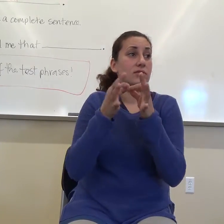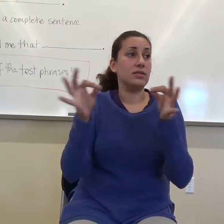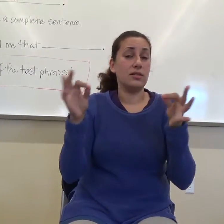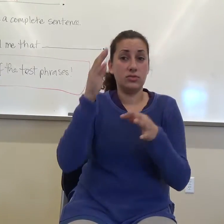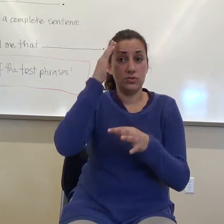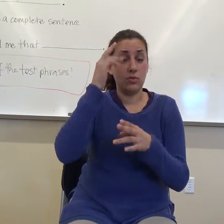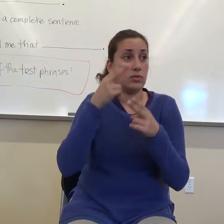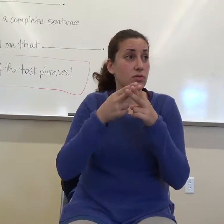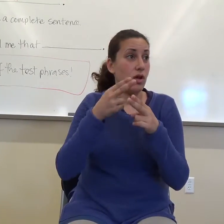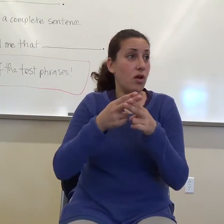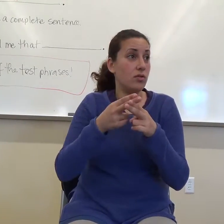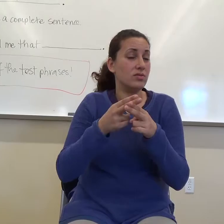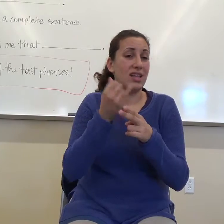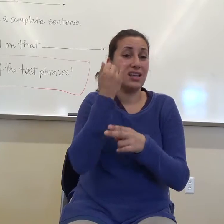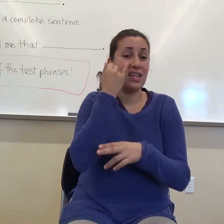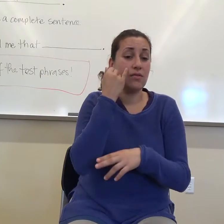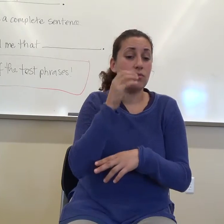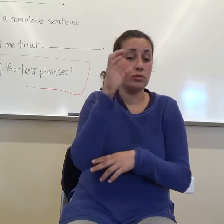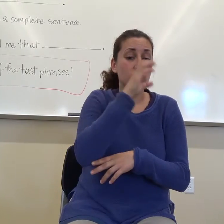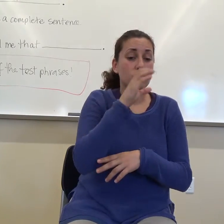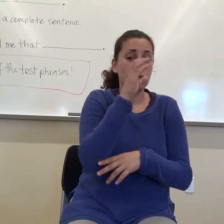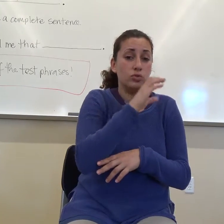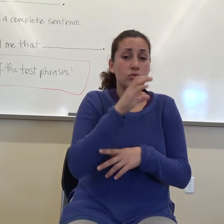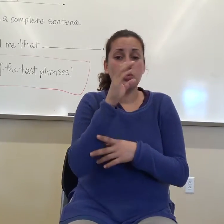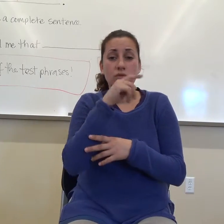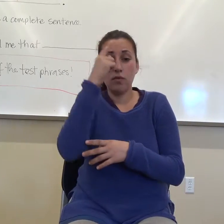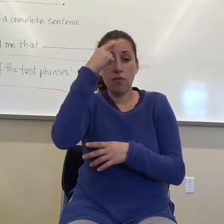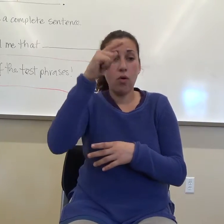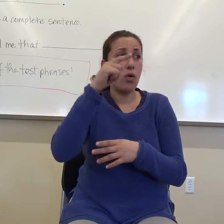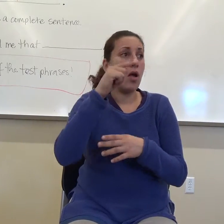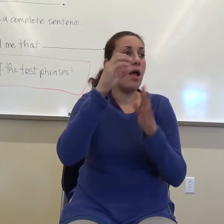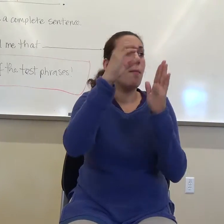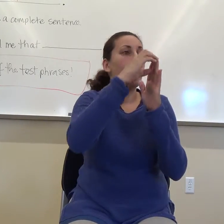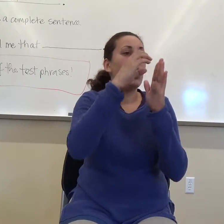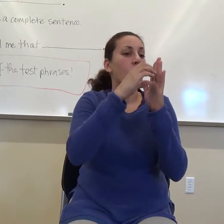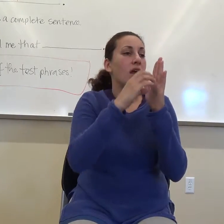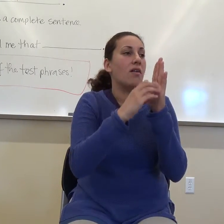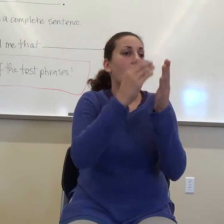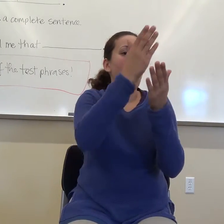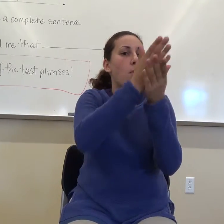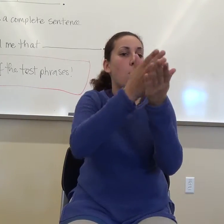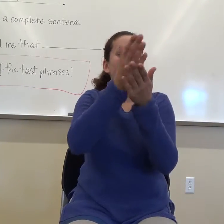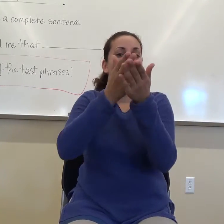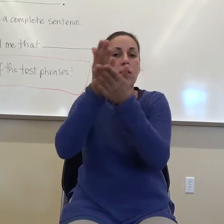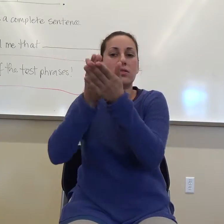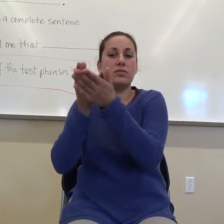we're looking for parts of the paragraph, you have kind of an introduction,